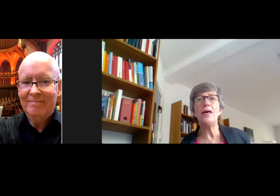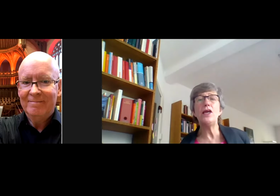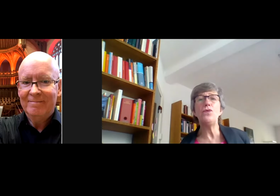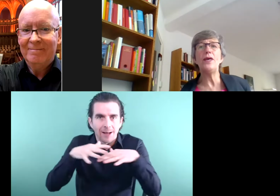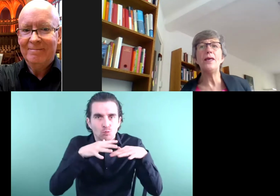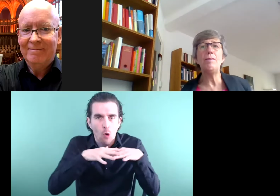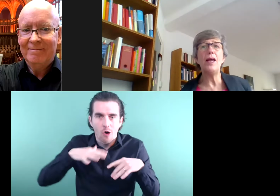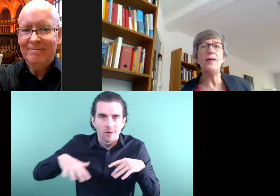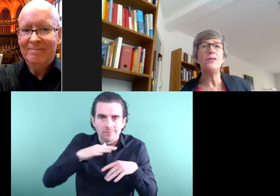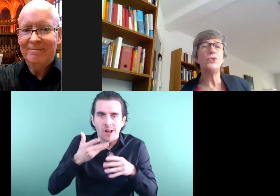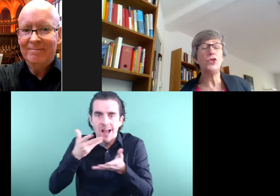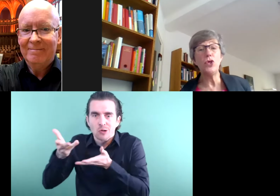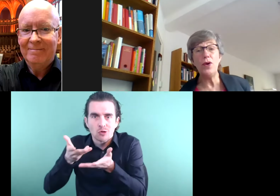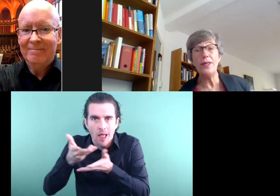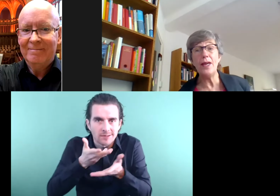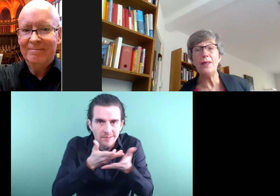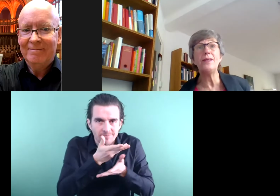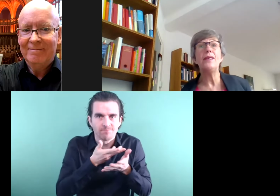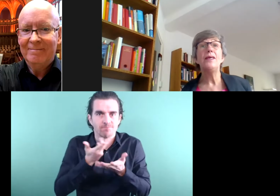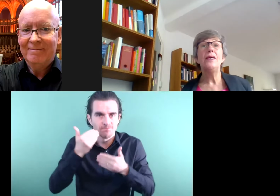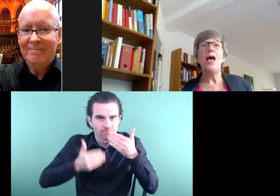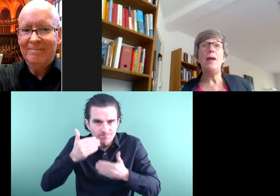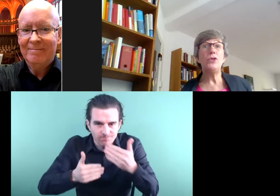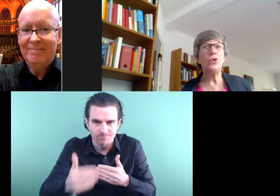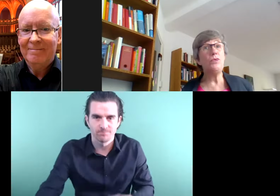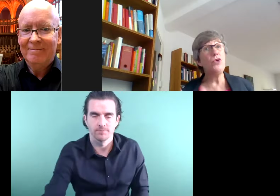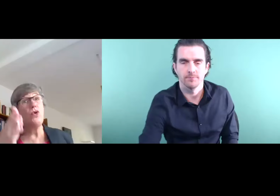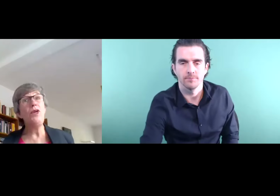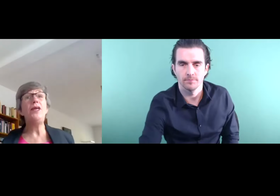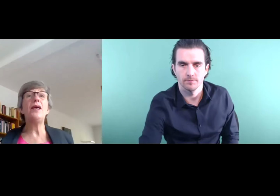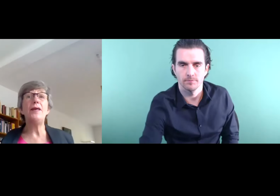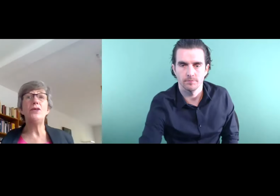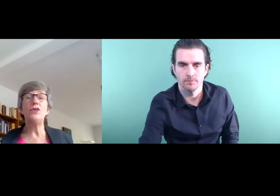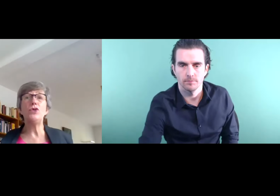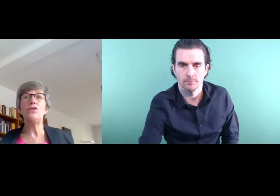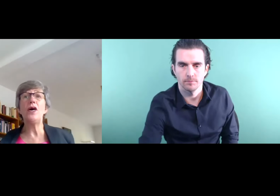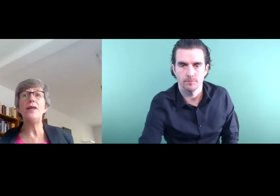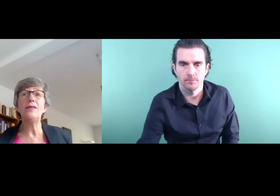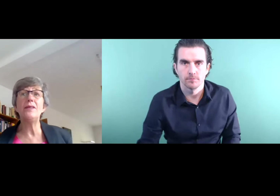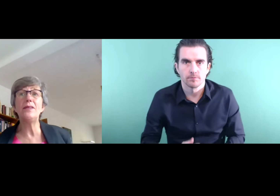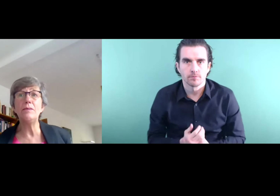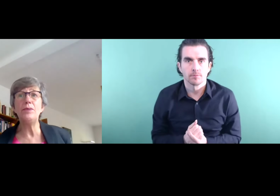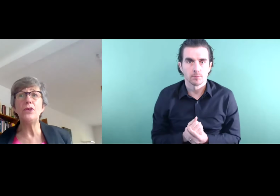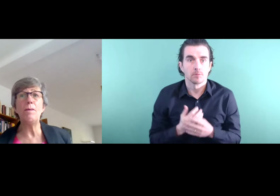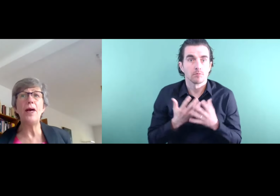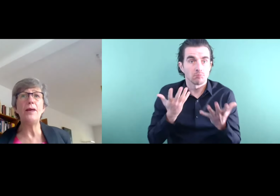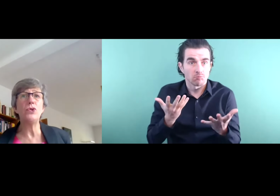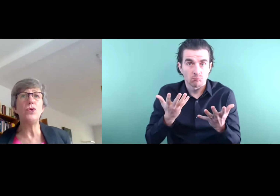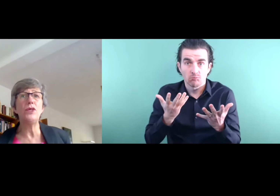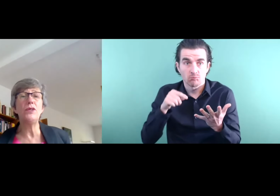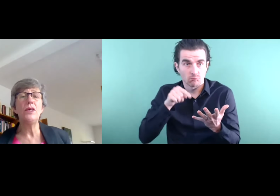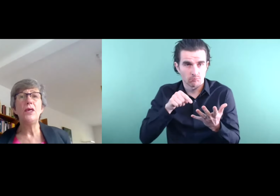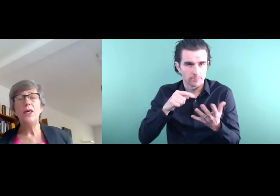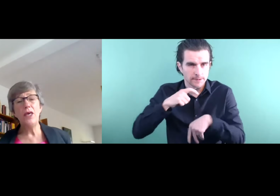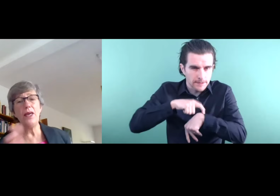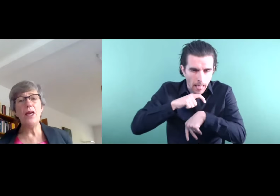politics, identify key players, good storytellers, able to communicate research findings in simple, compelling